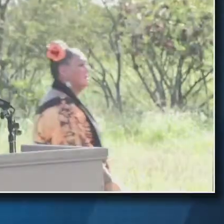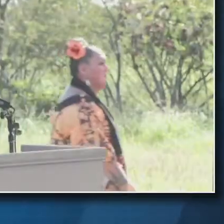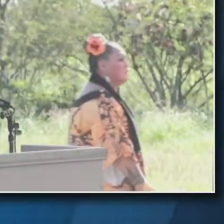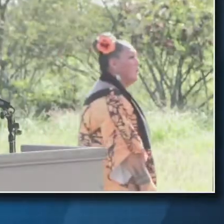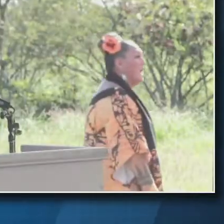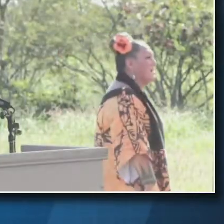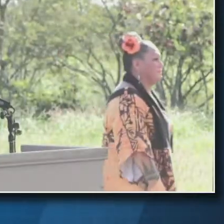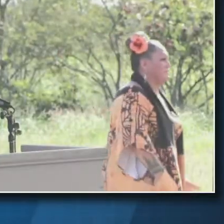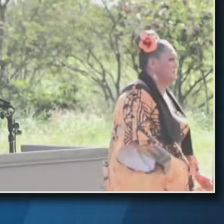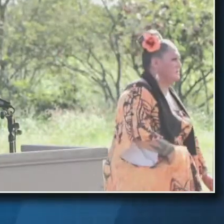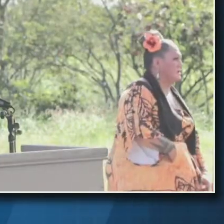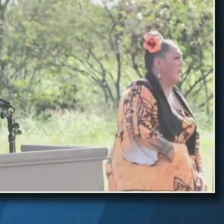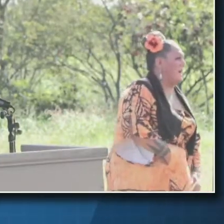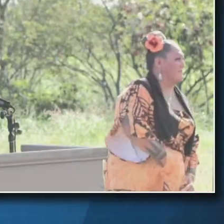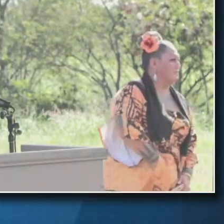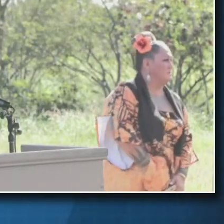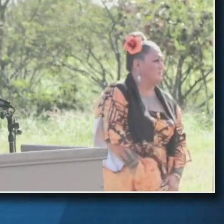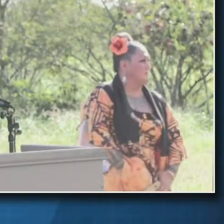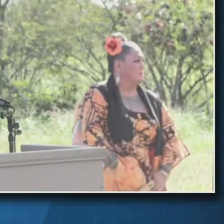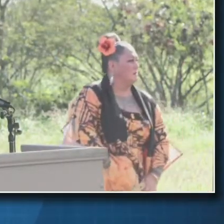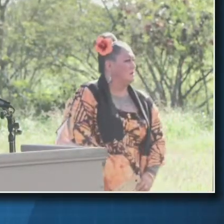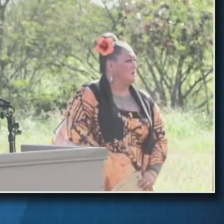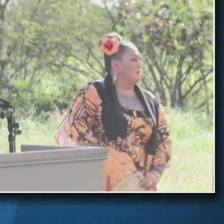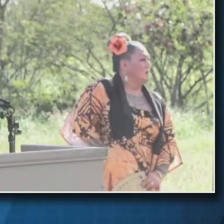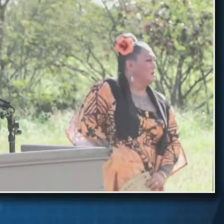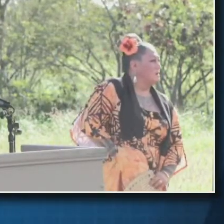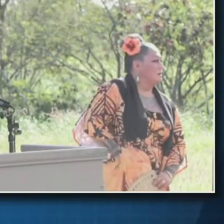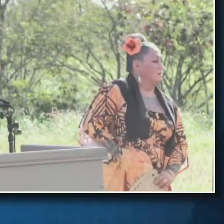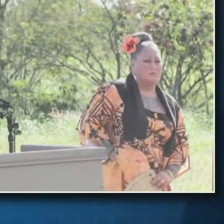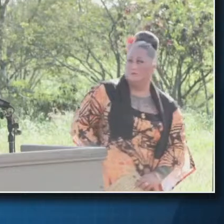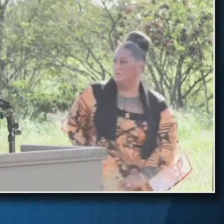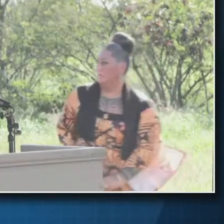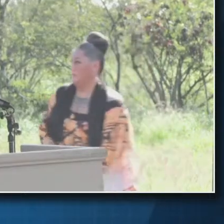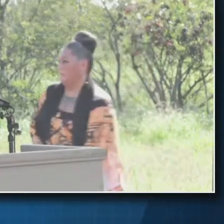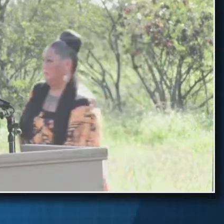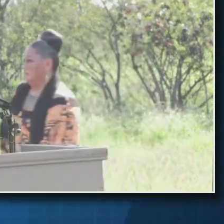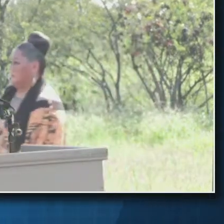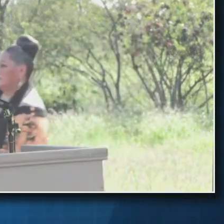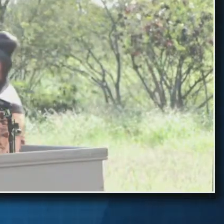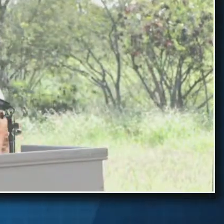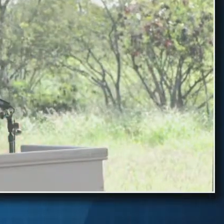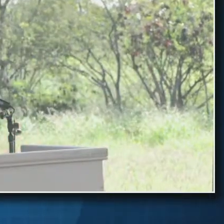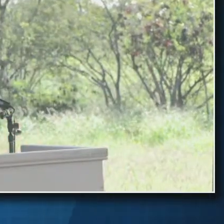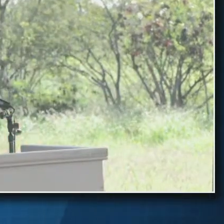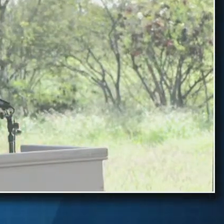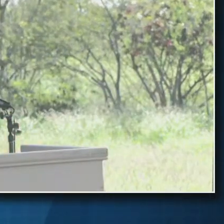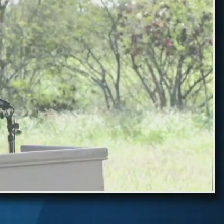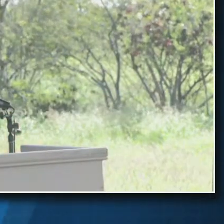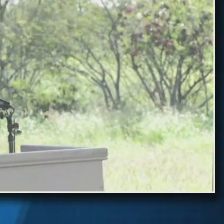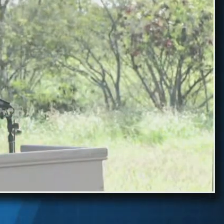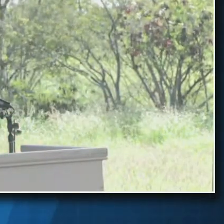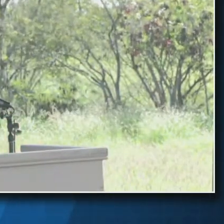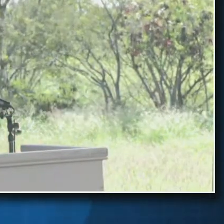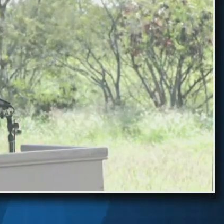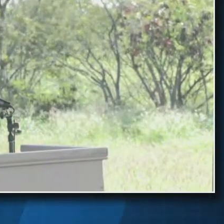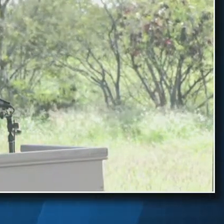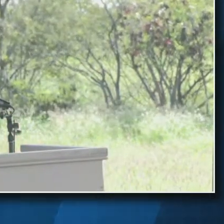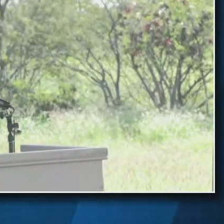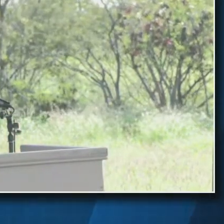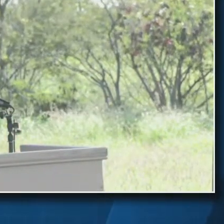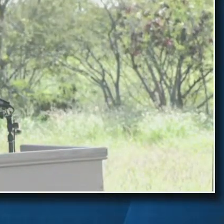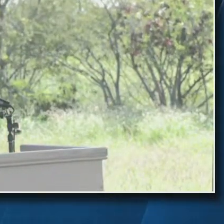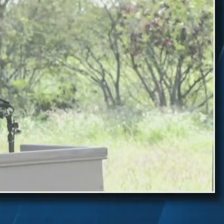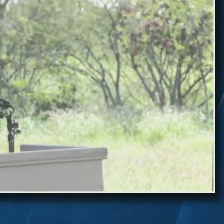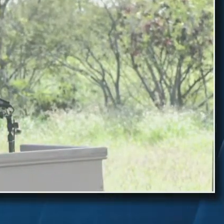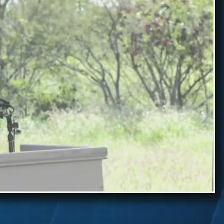We are awaiting a news conference with Governor Josh Green alongside Maui Mayor Richard Bissen as they are set to discuss the